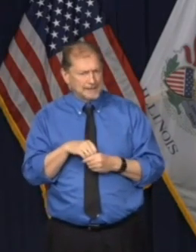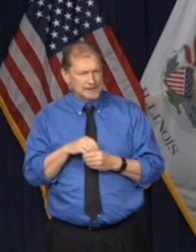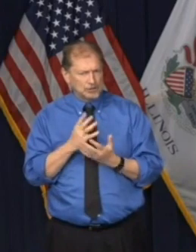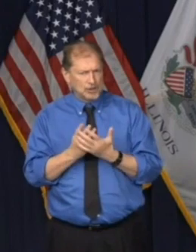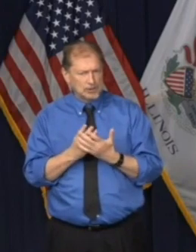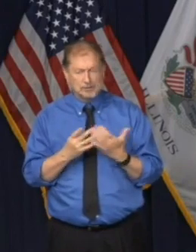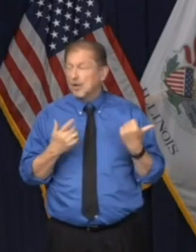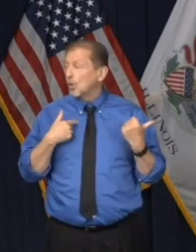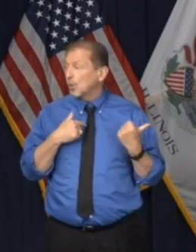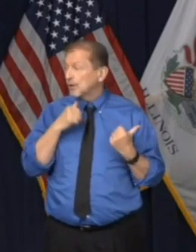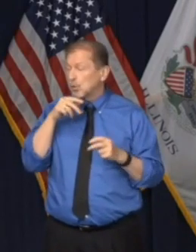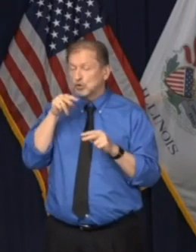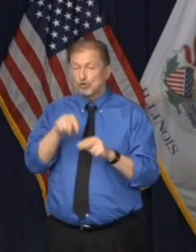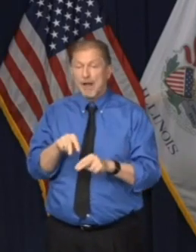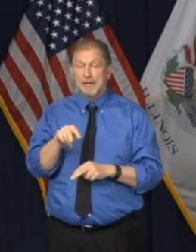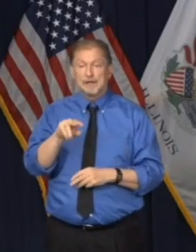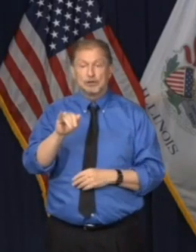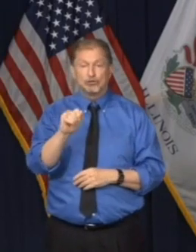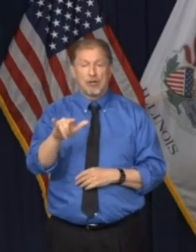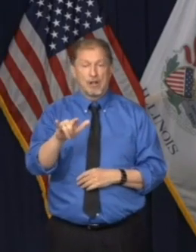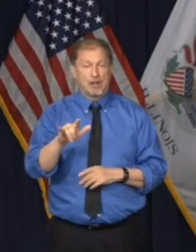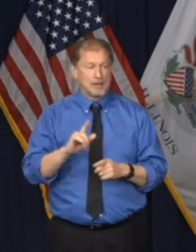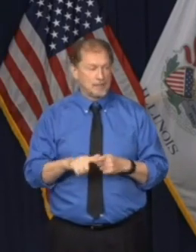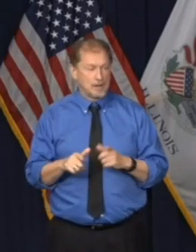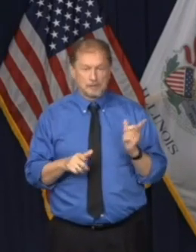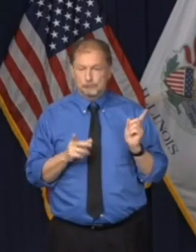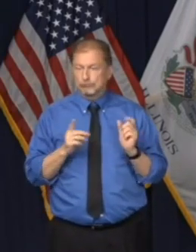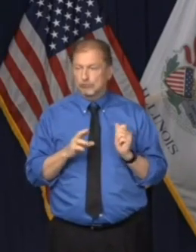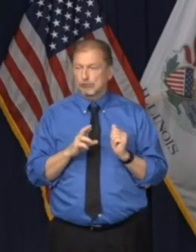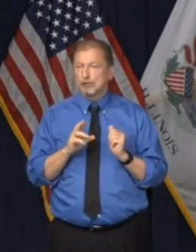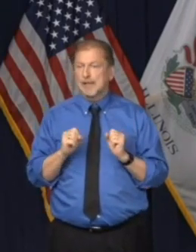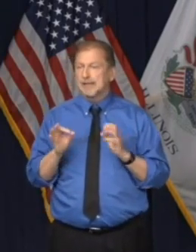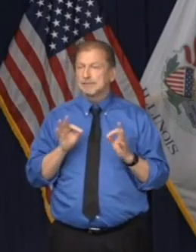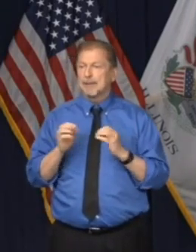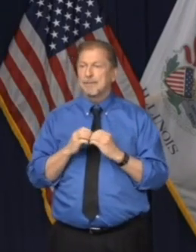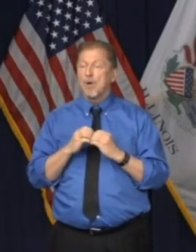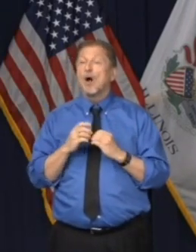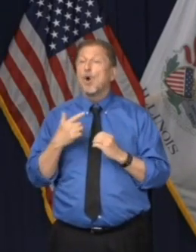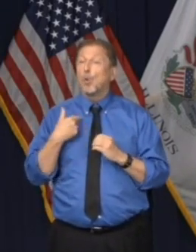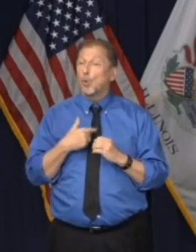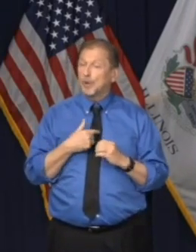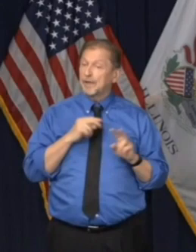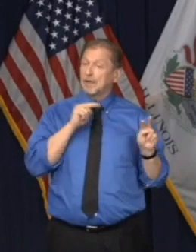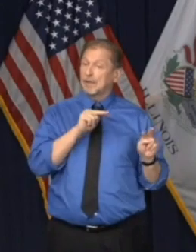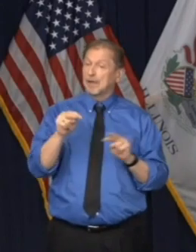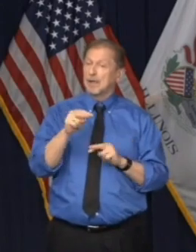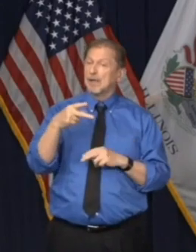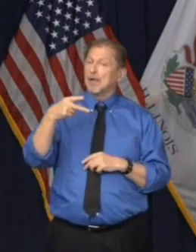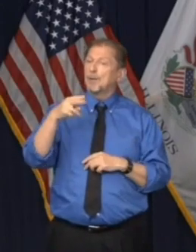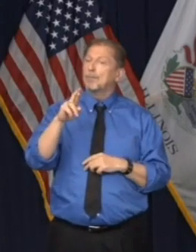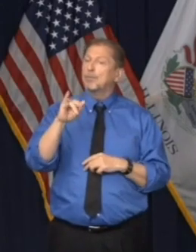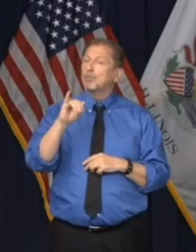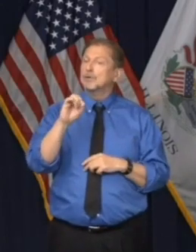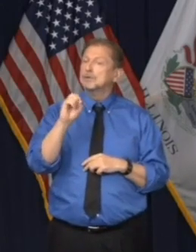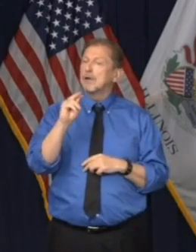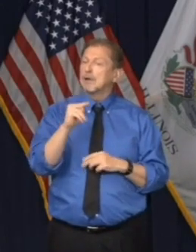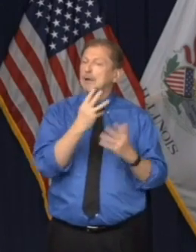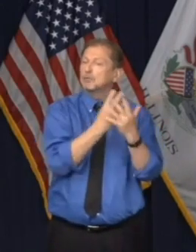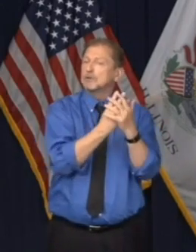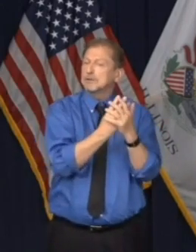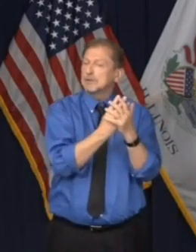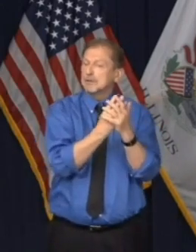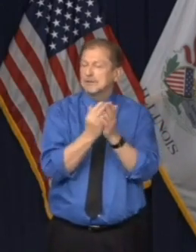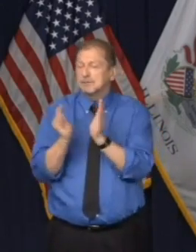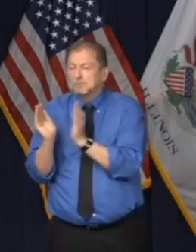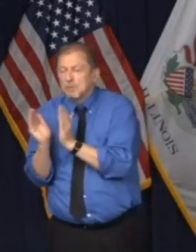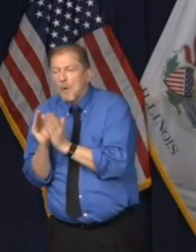We don't track jails, but I mean, I'm happy to turn it over to the doctor if she wants to talk about prisons that are under the control of the state. Anything